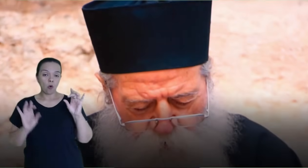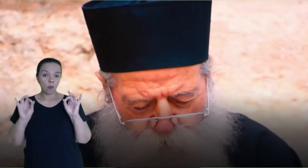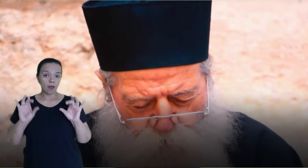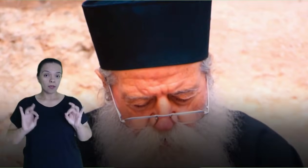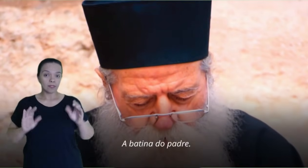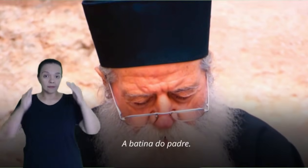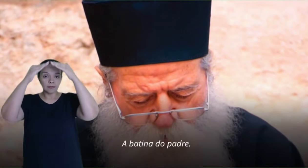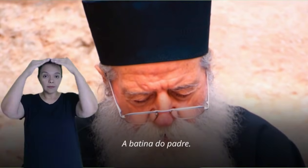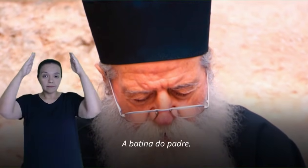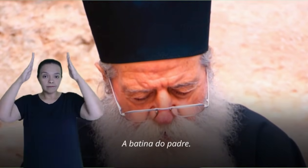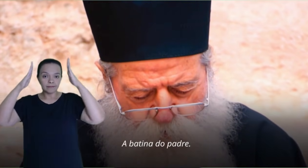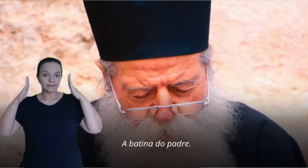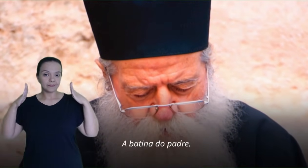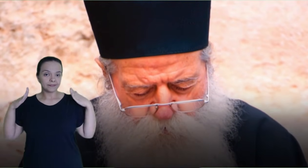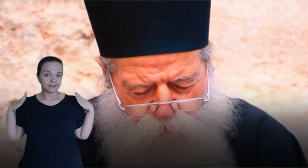the priest's cassock,